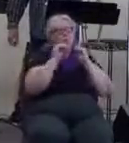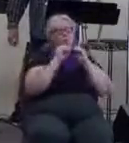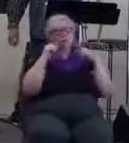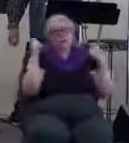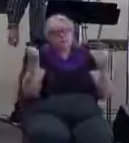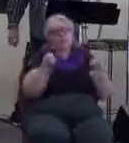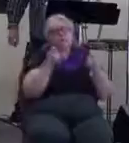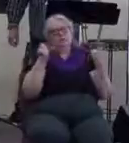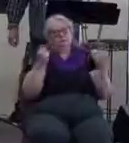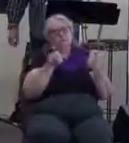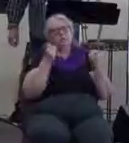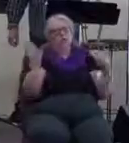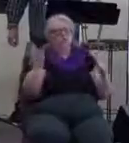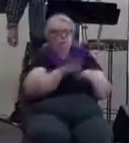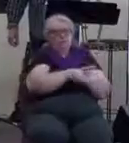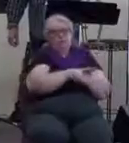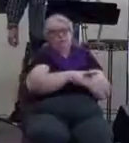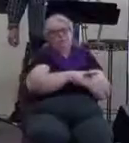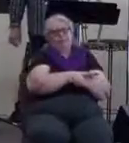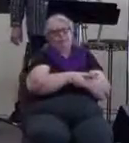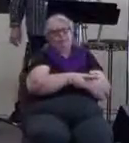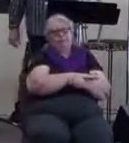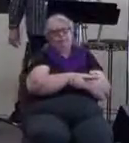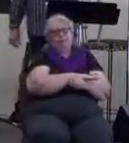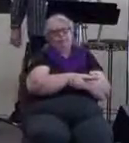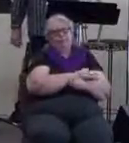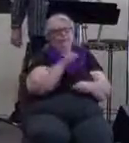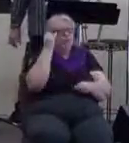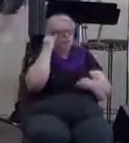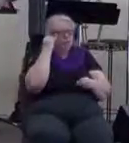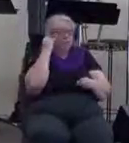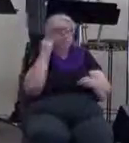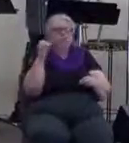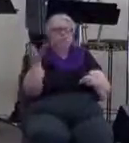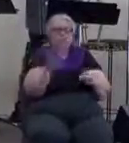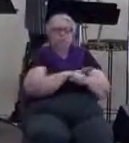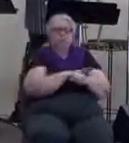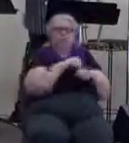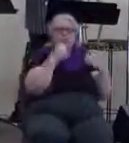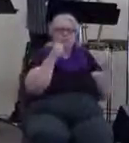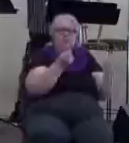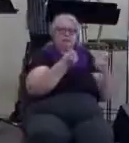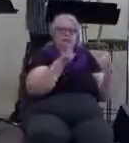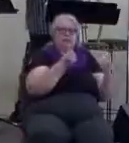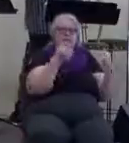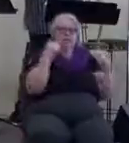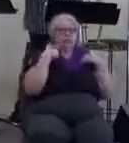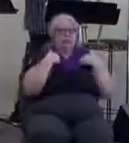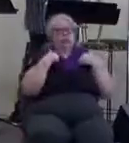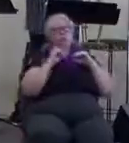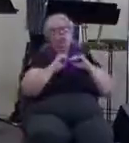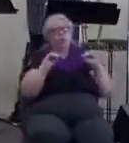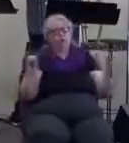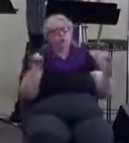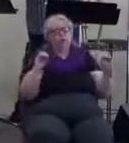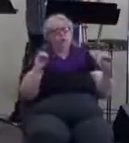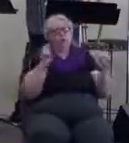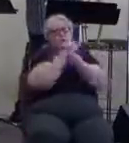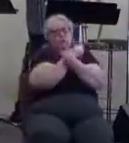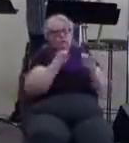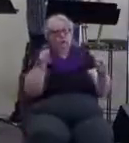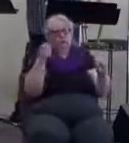We become more sinful. There's no salvation. We're responsible to go and sin no